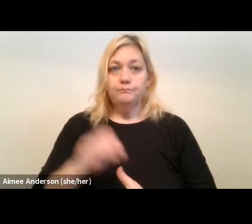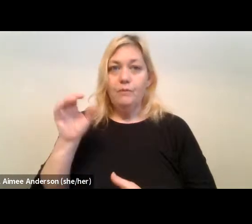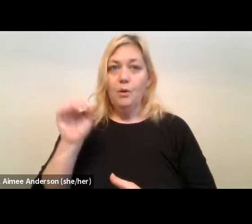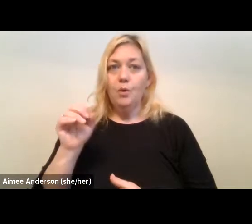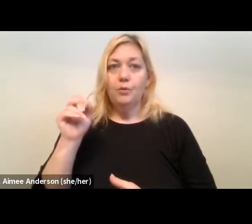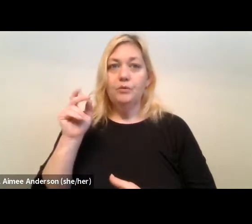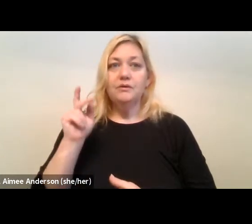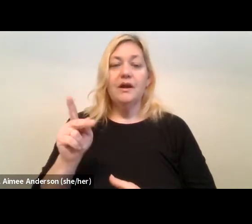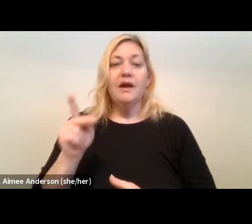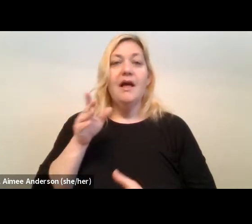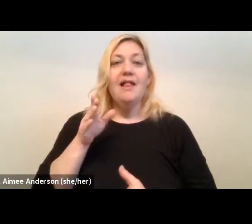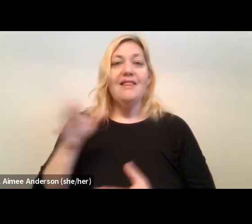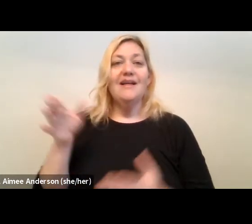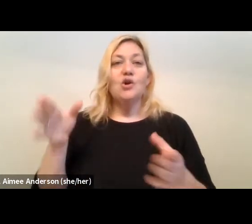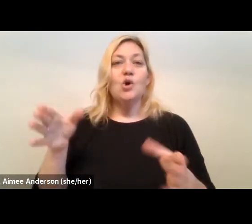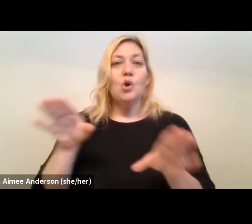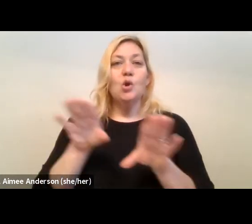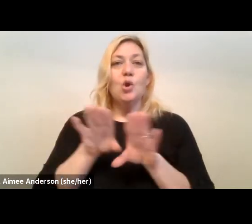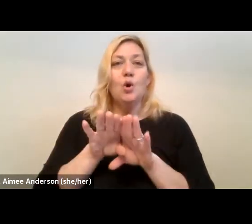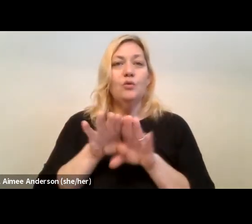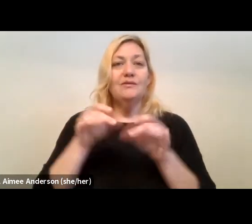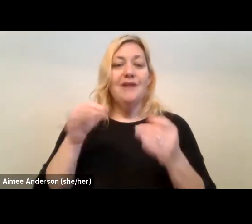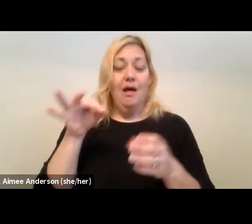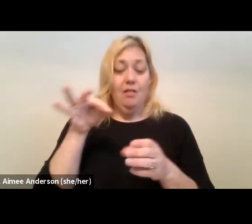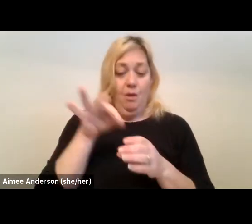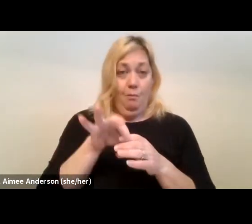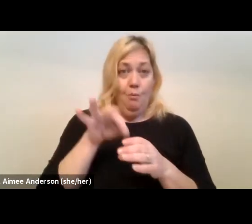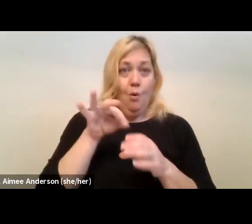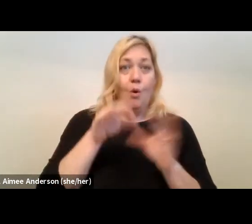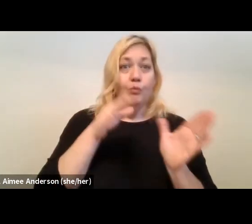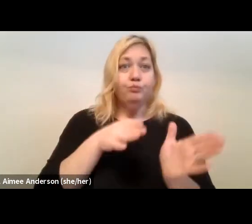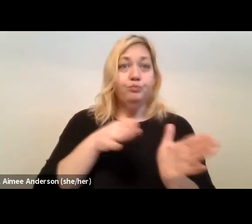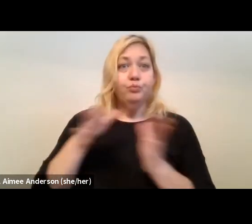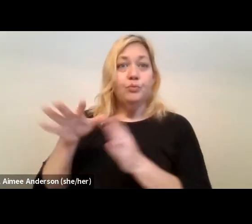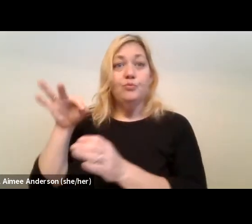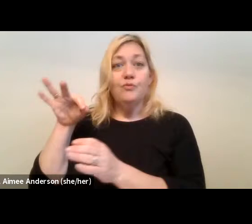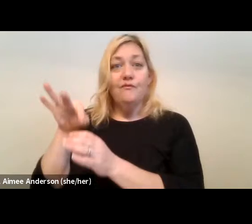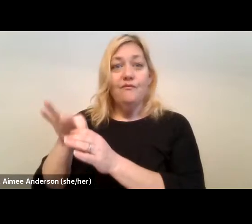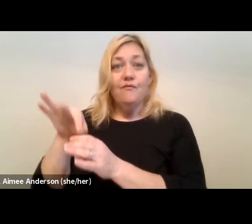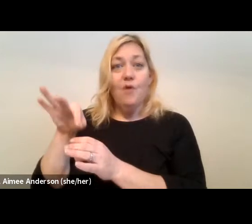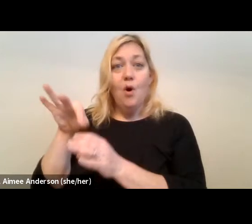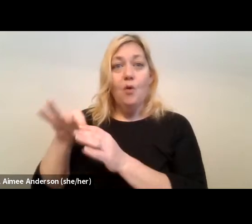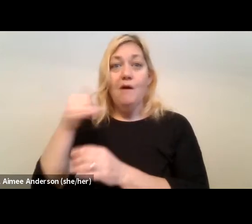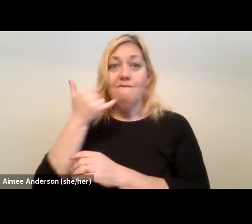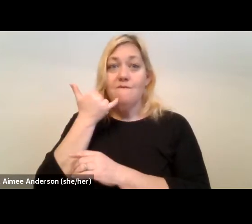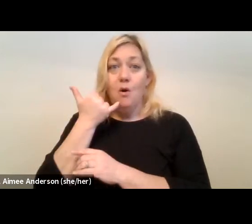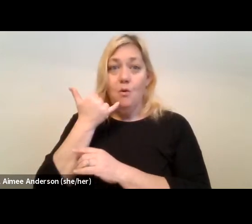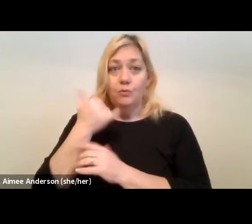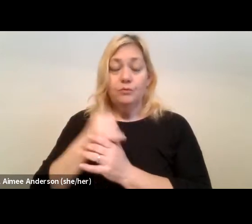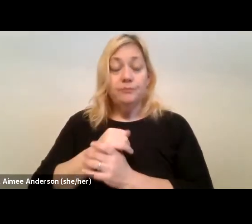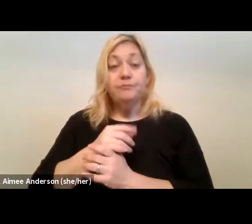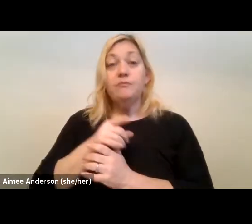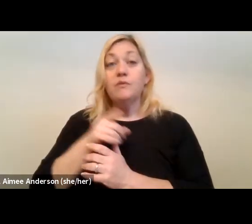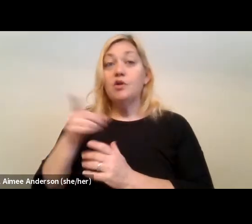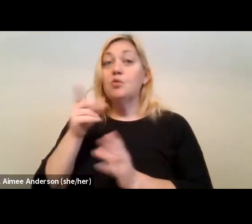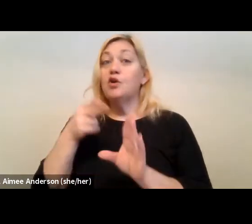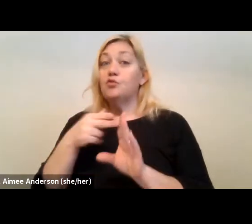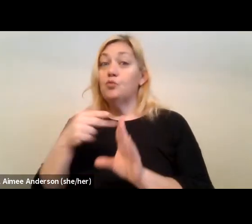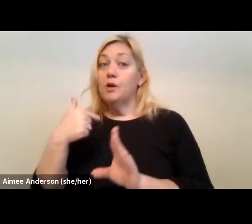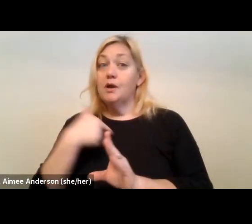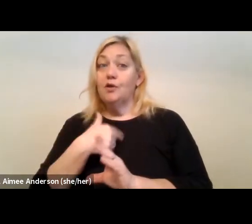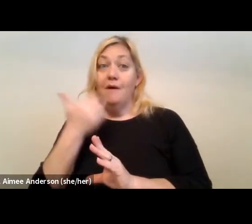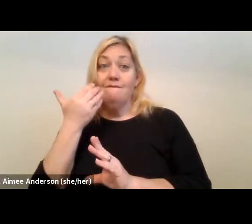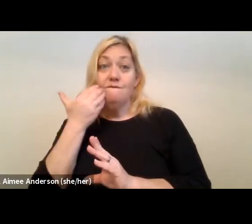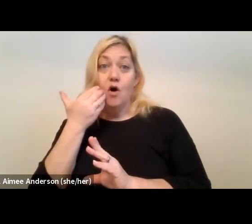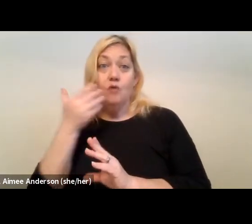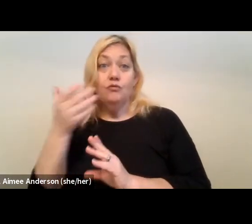Okay, let's close the poll and let's move to votes by phone. If you are joining us by phone